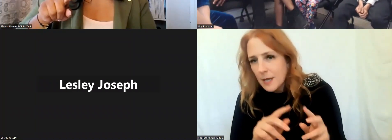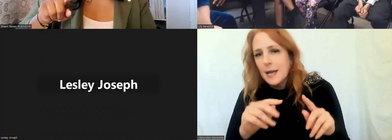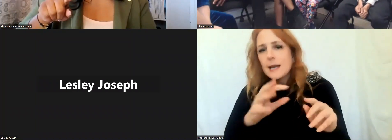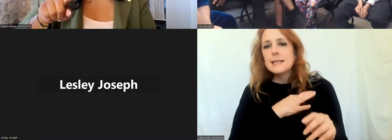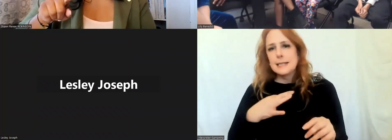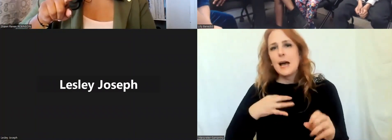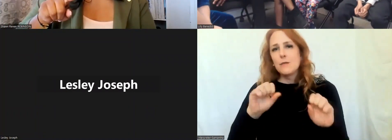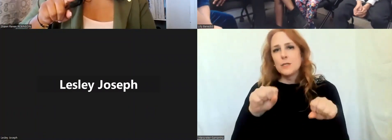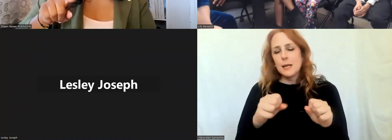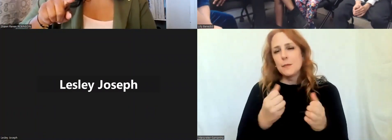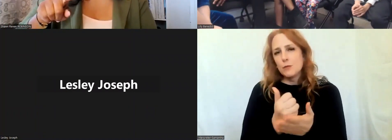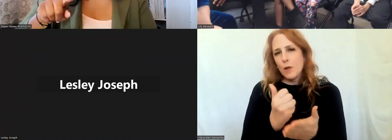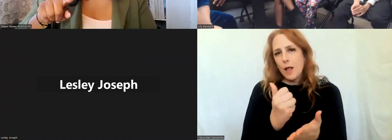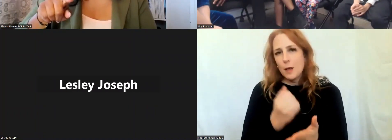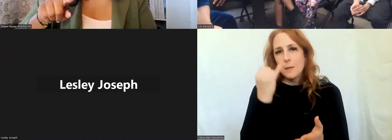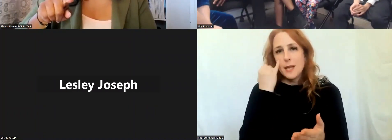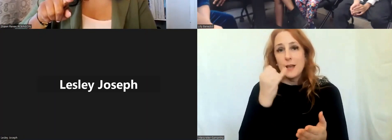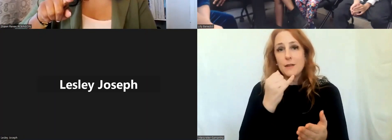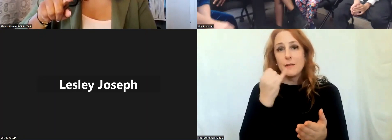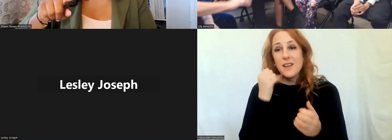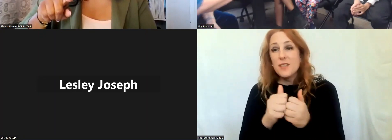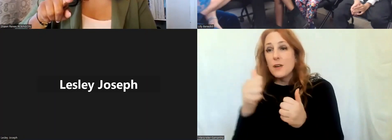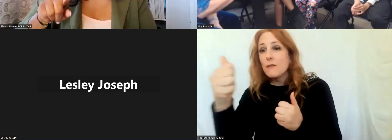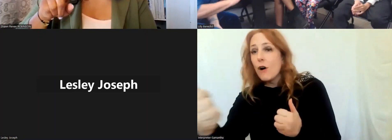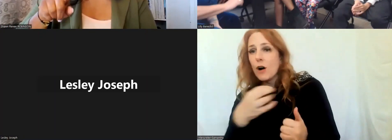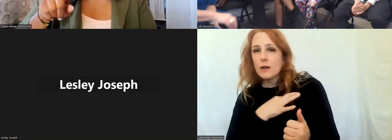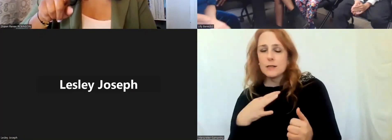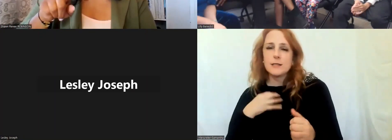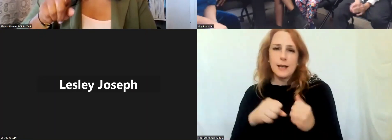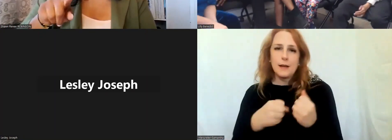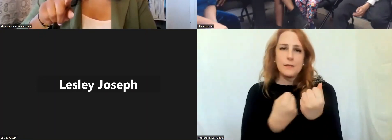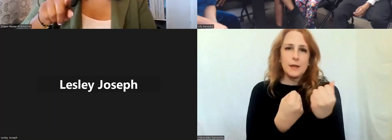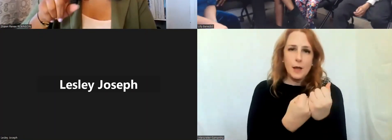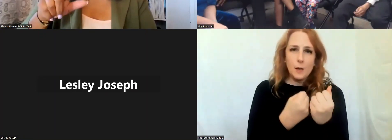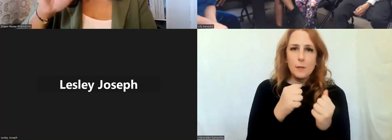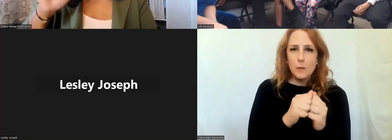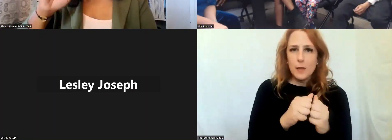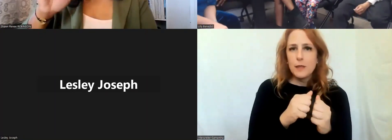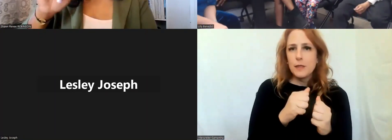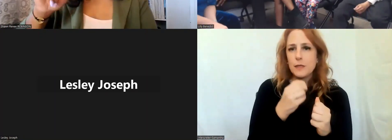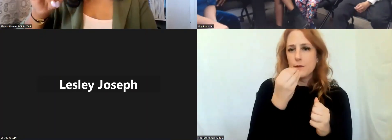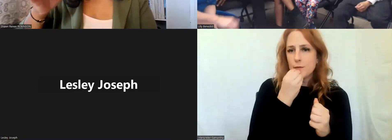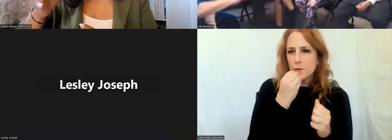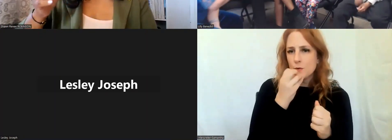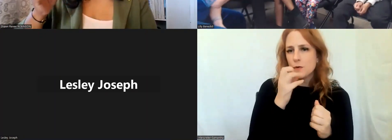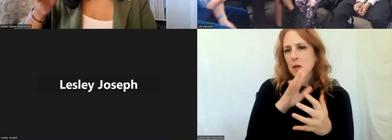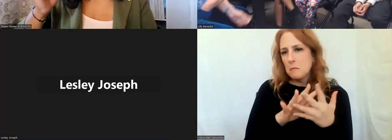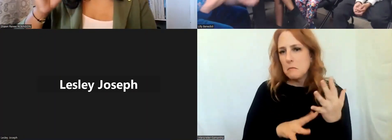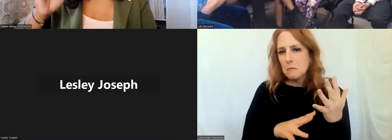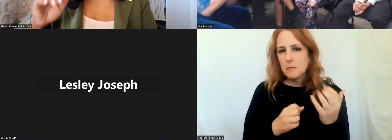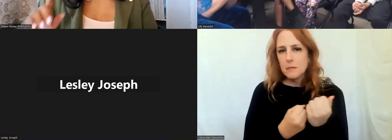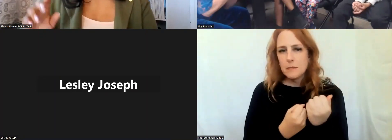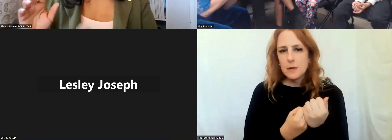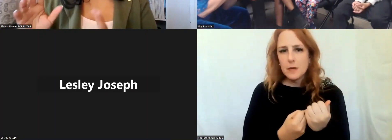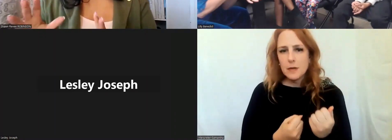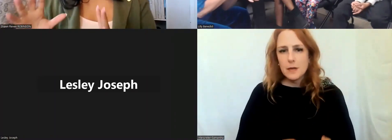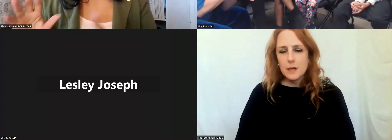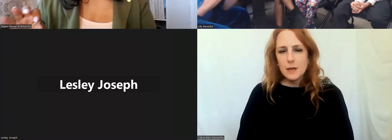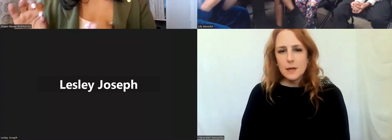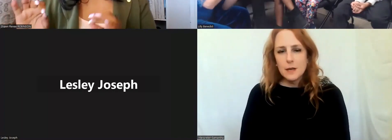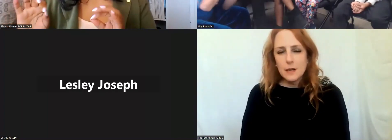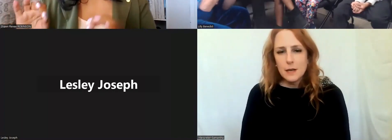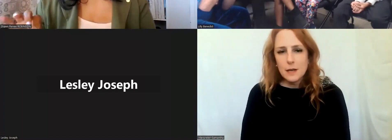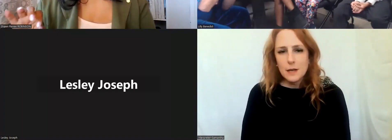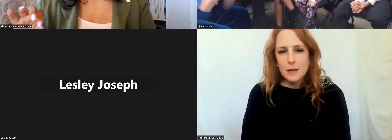are far away, staff can help with homework and things like that. So let me ask you, I think Lily will want to know,